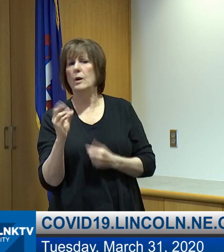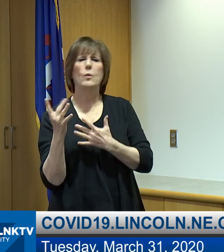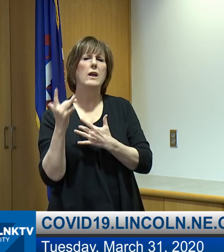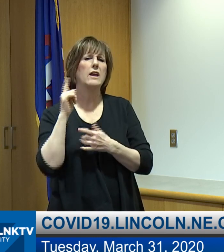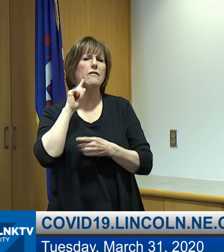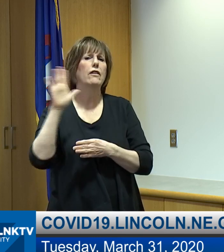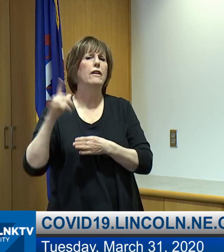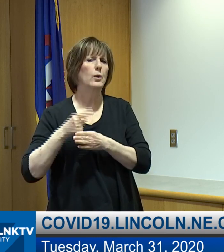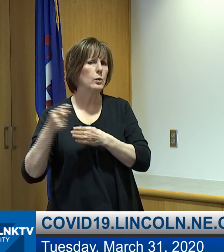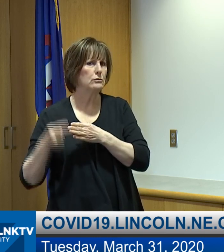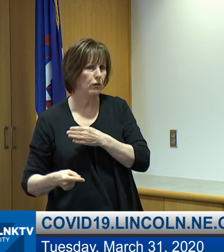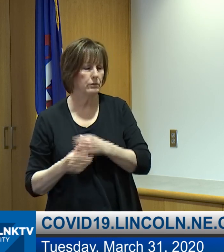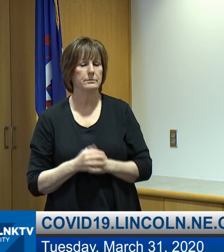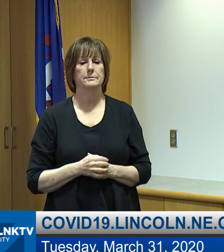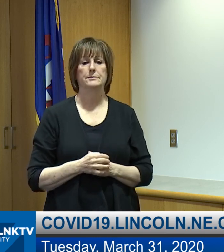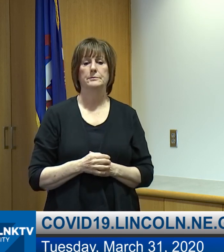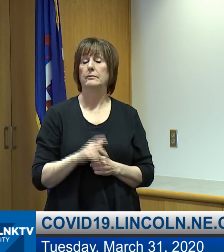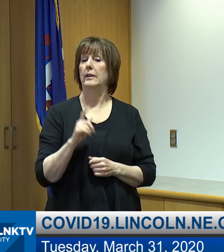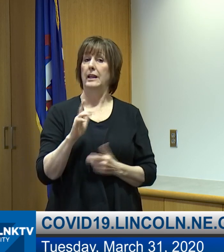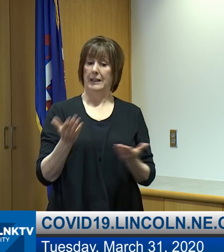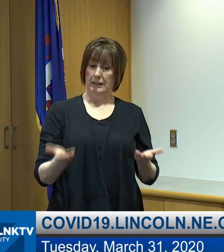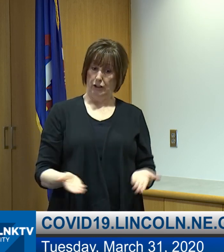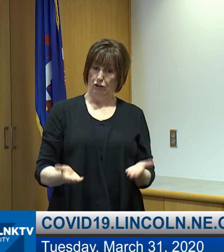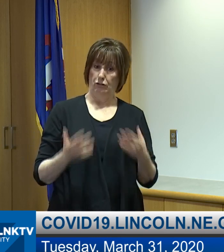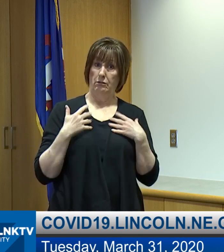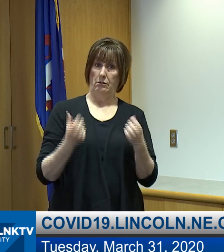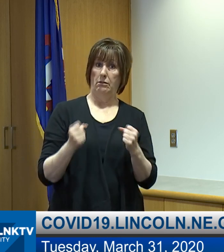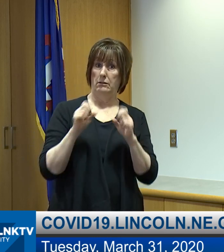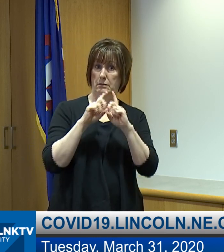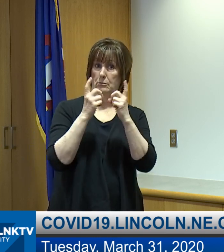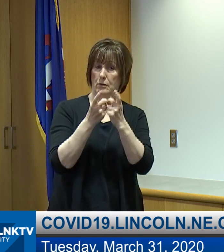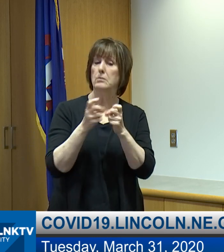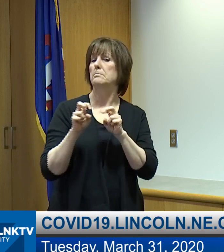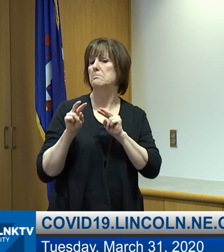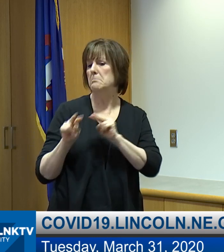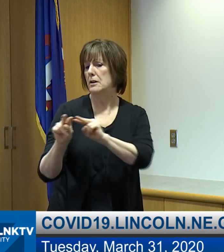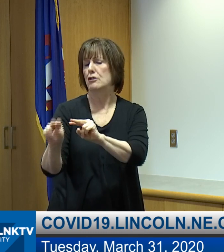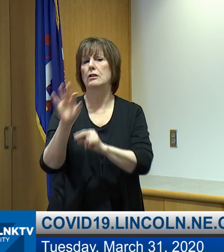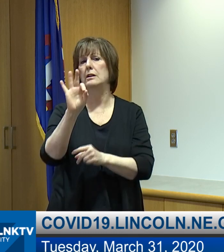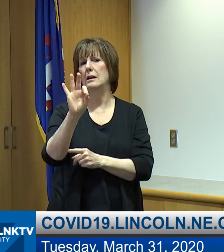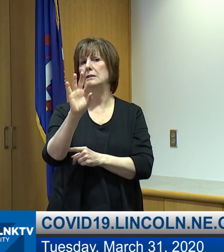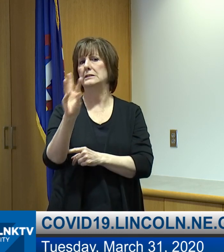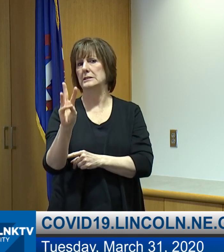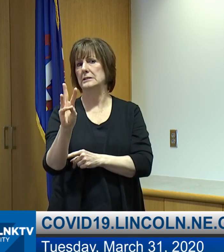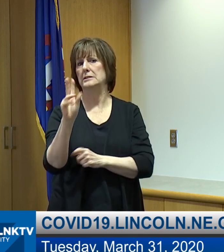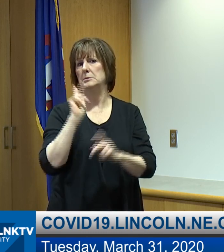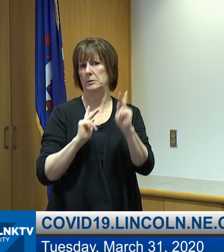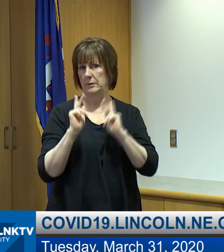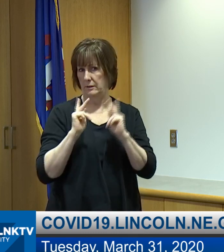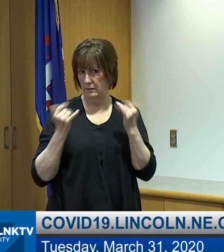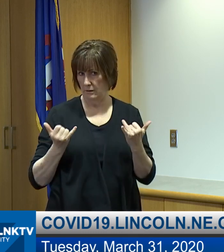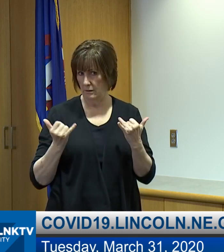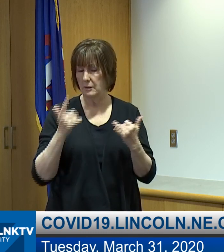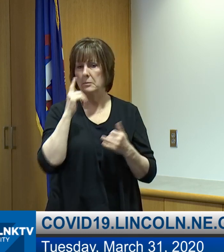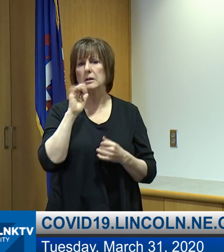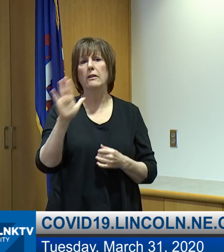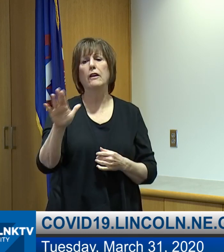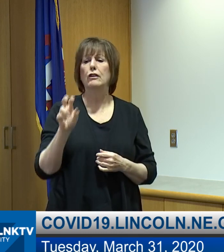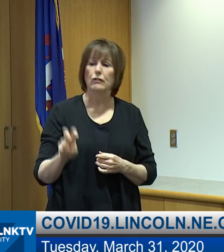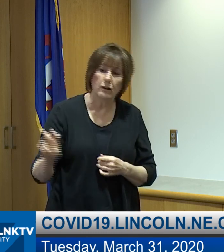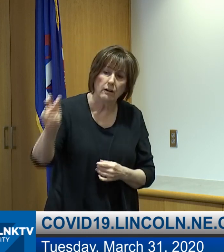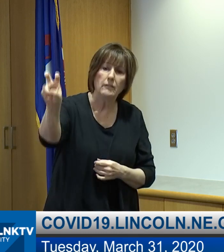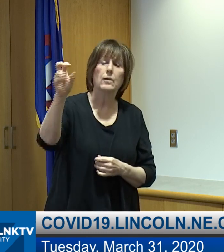in our public labs. The Lincoln-Lancaster County Health Department is also monitoring 96 individuals due to their travel history